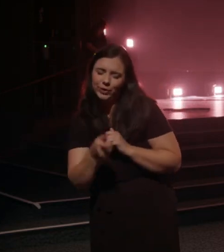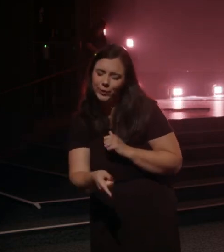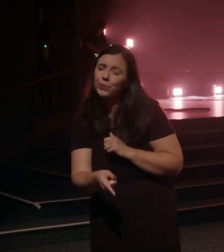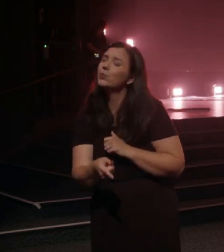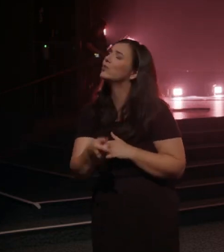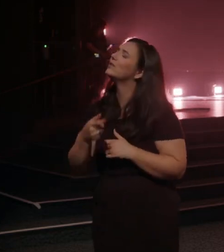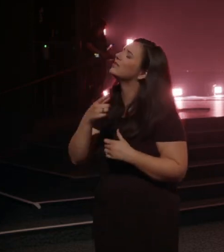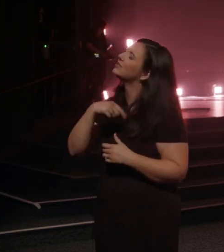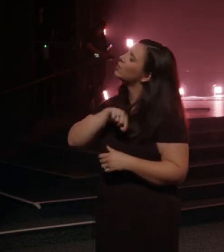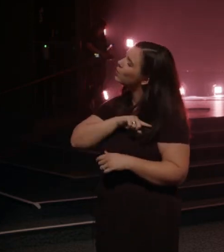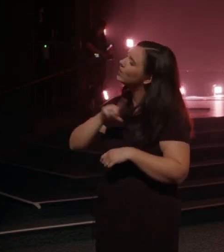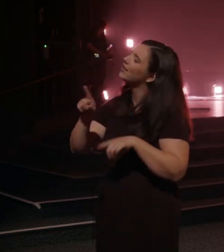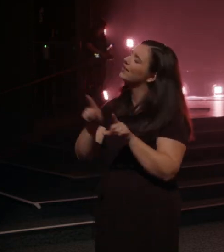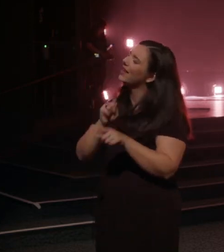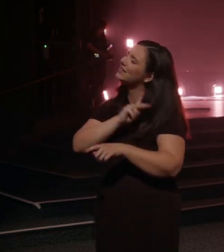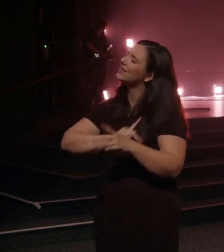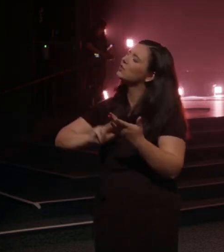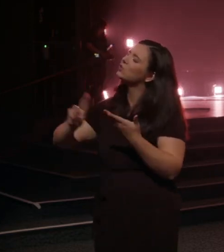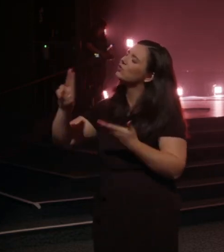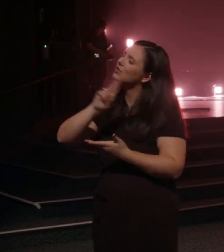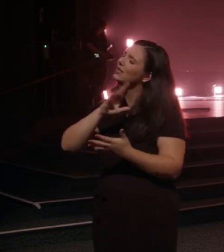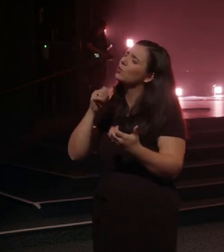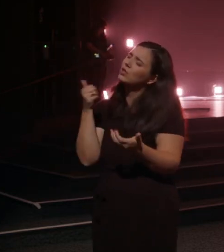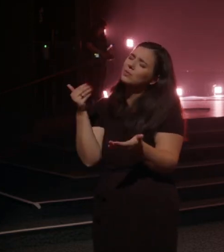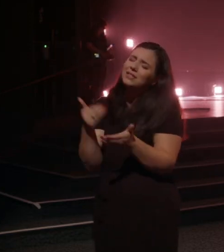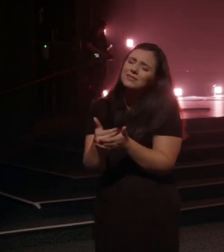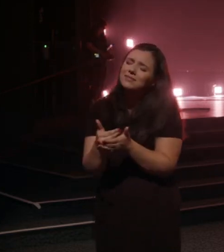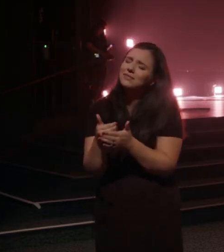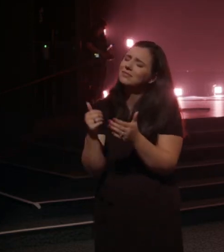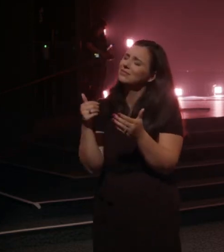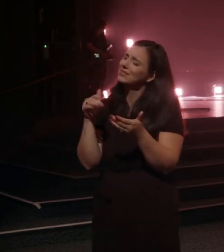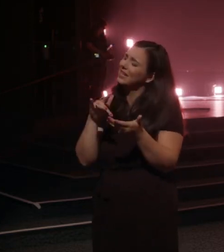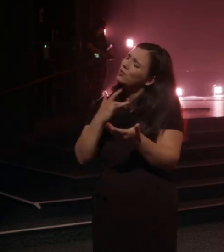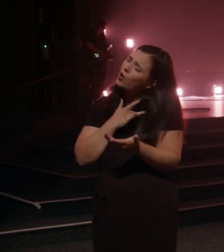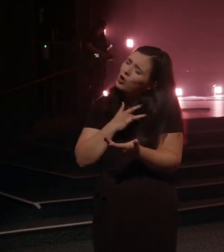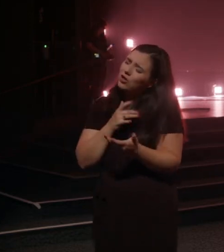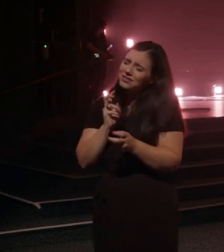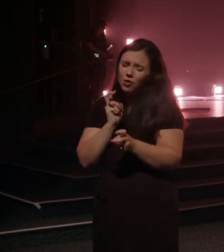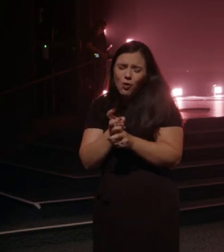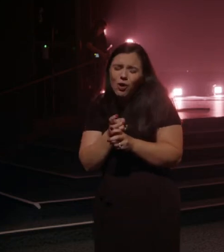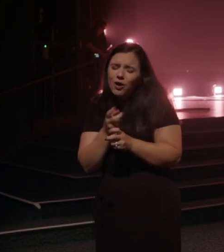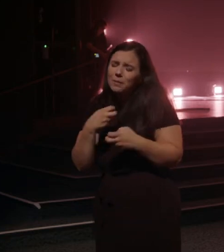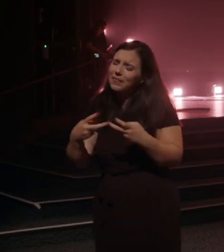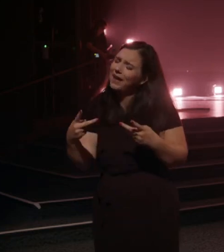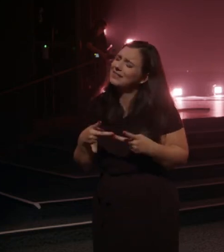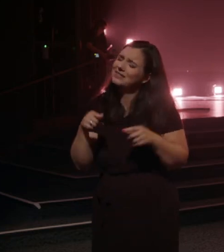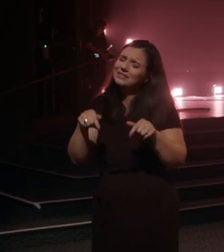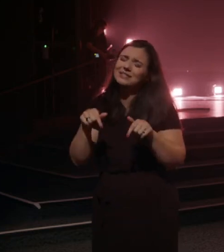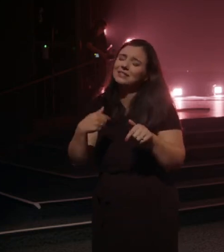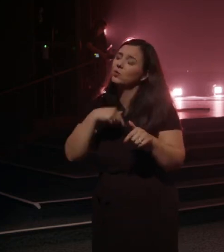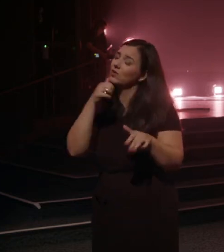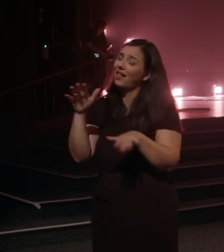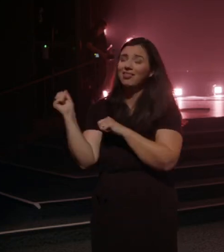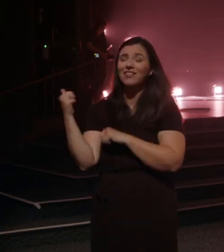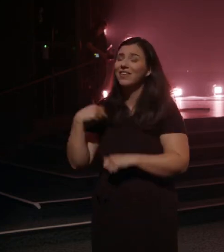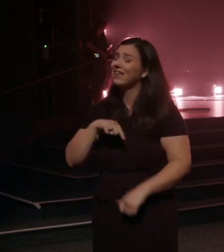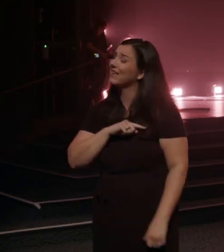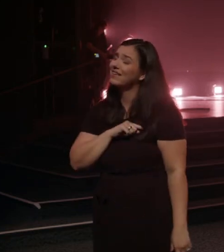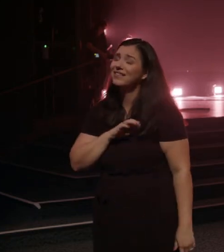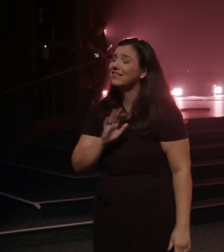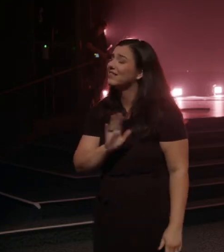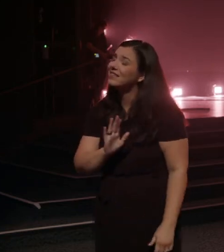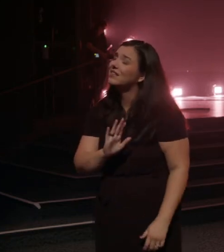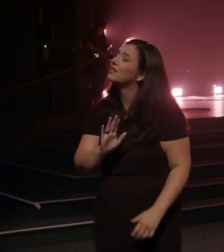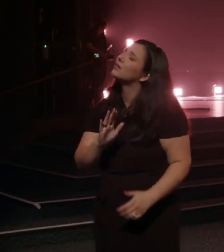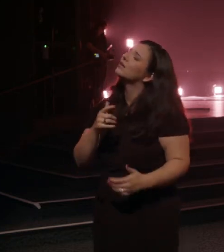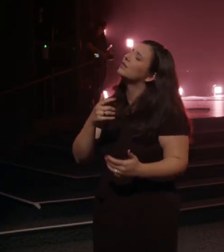Father God, we as the King's University want to be right here in the hard place. We're not going anywhere. And I just pray a